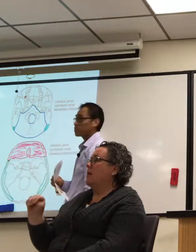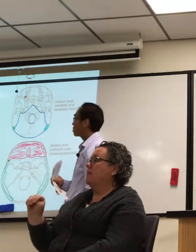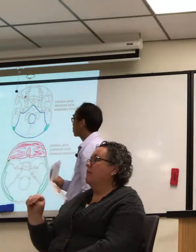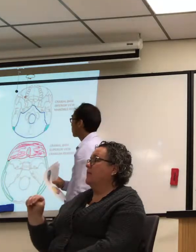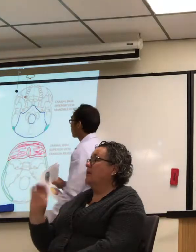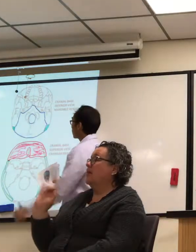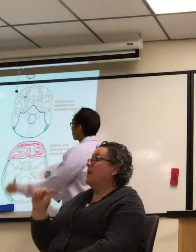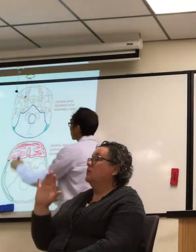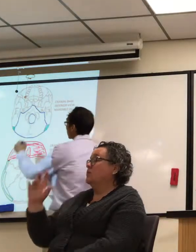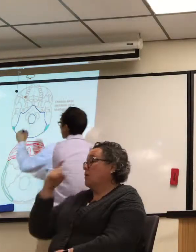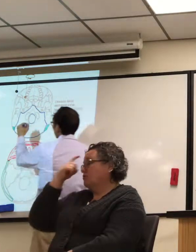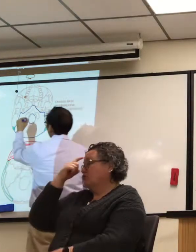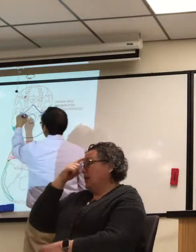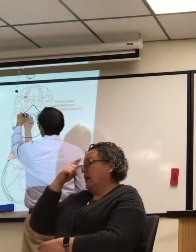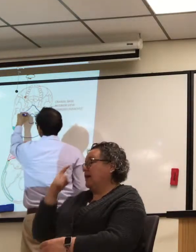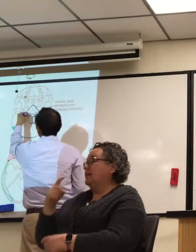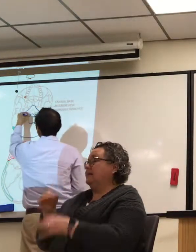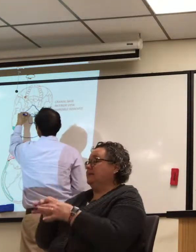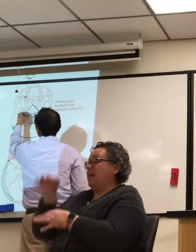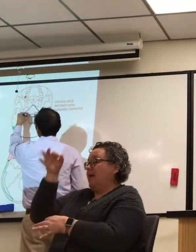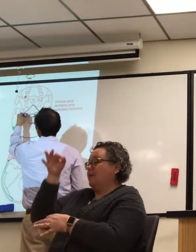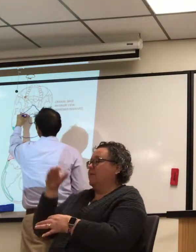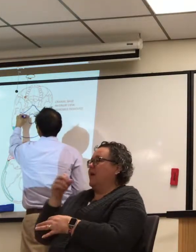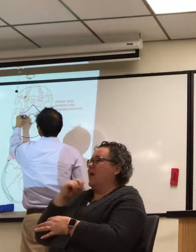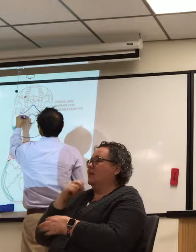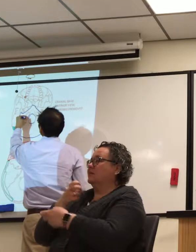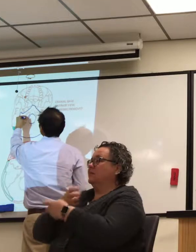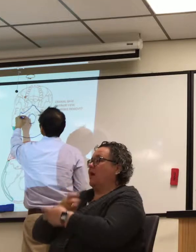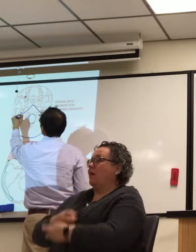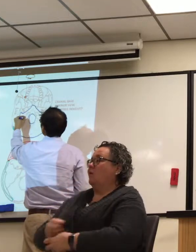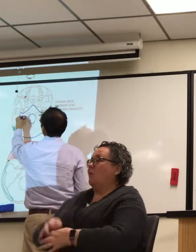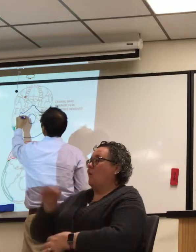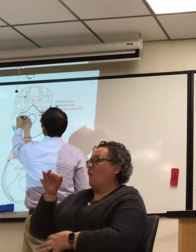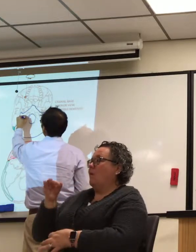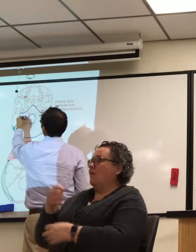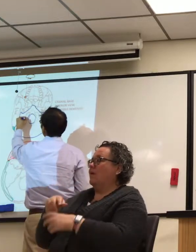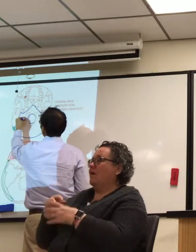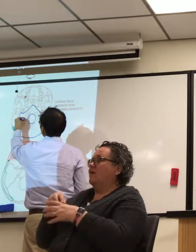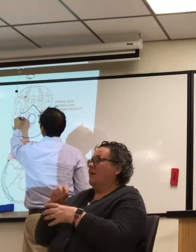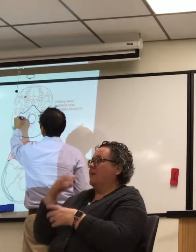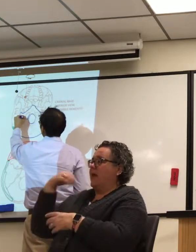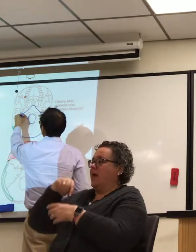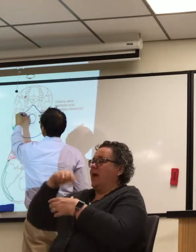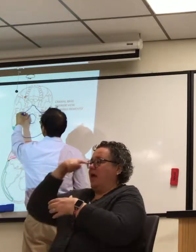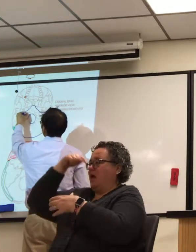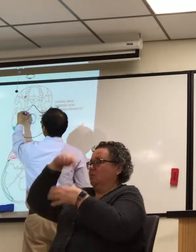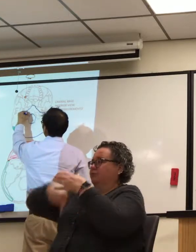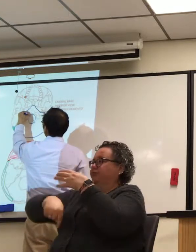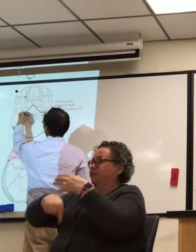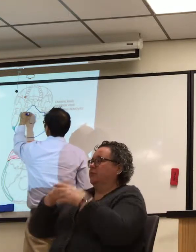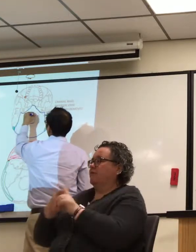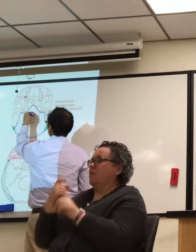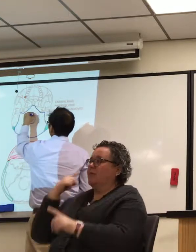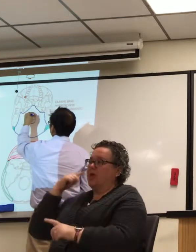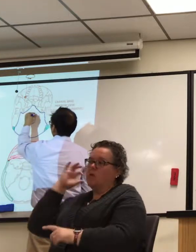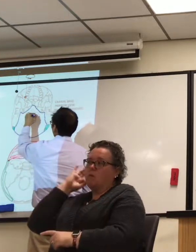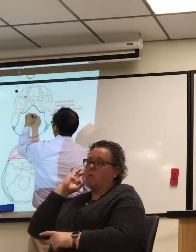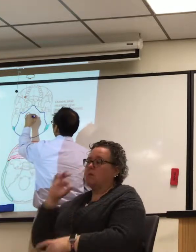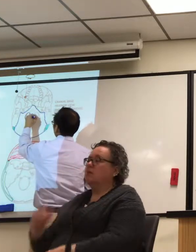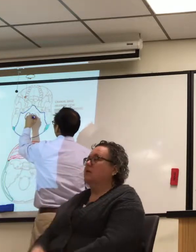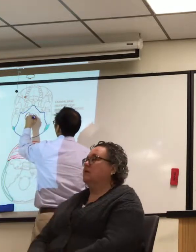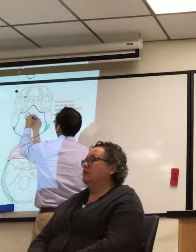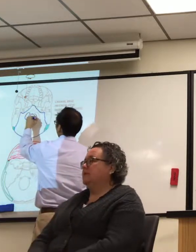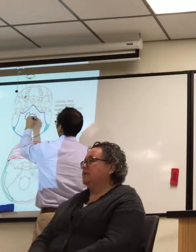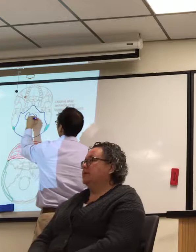there. You got these occipital condyles, which you should remember from the vertebral column. Articulate